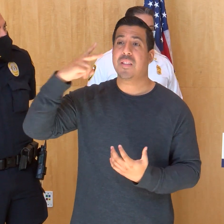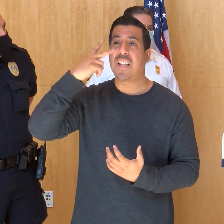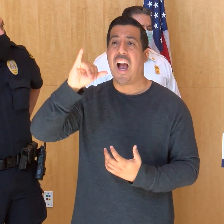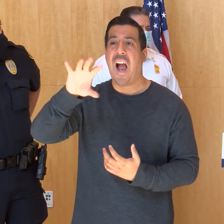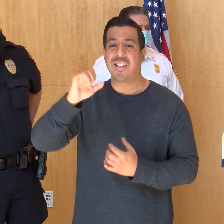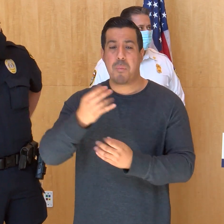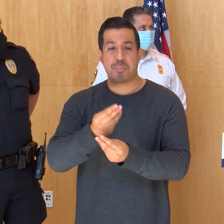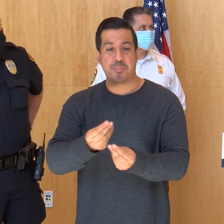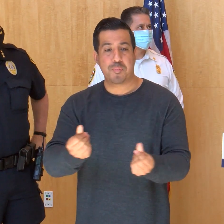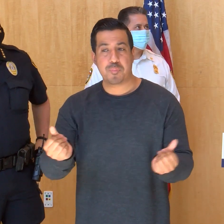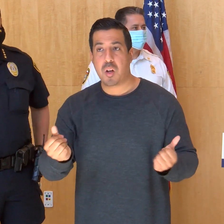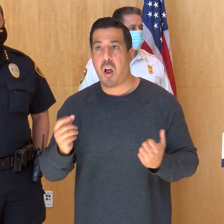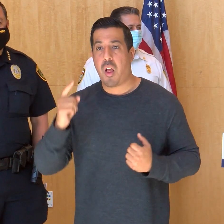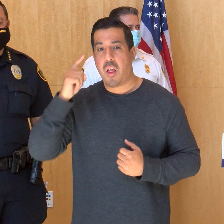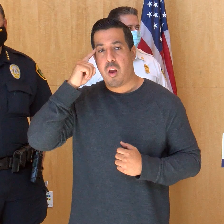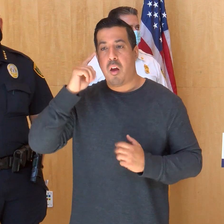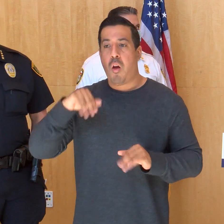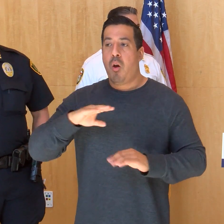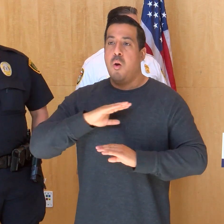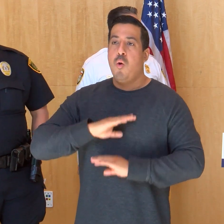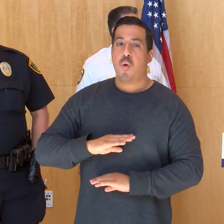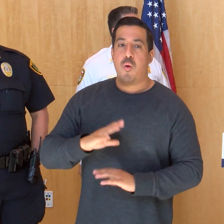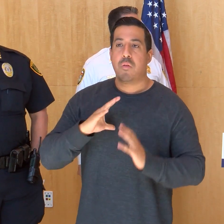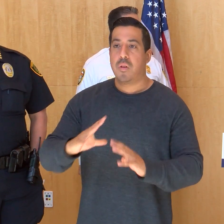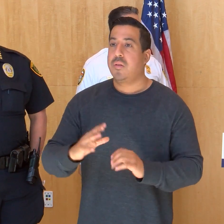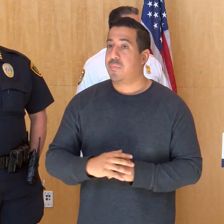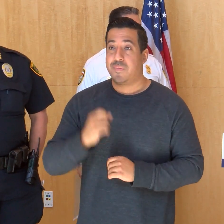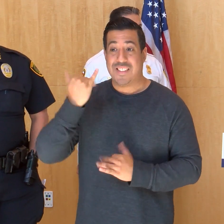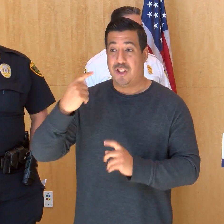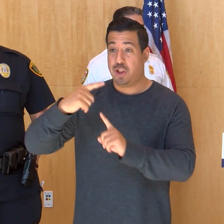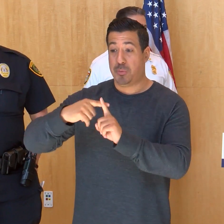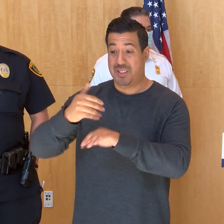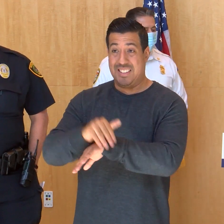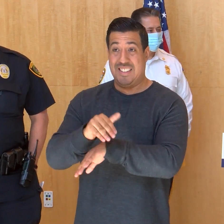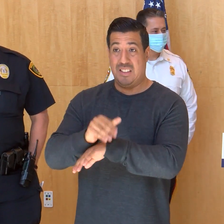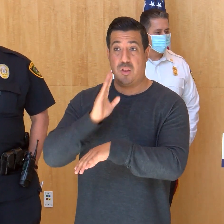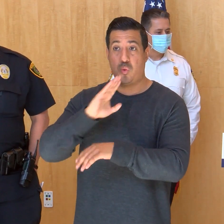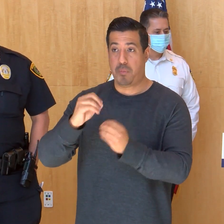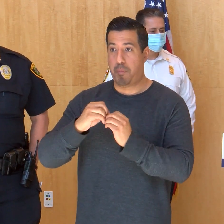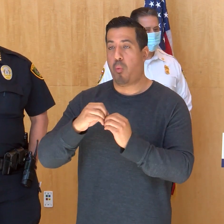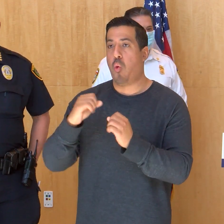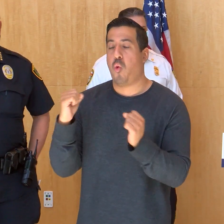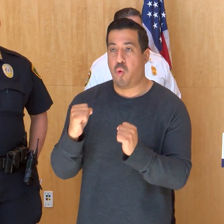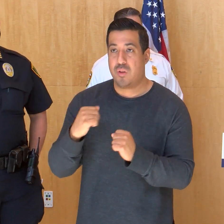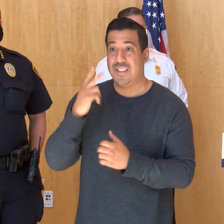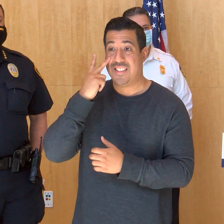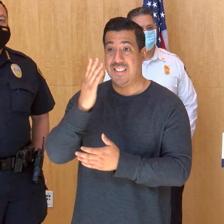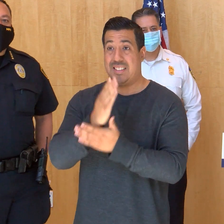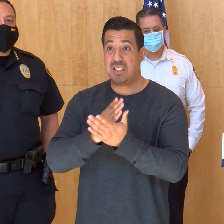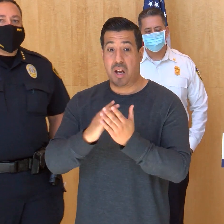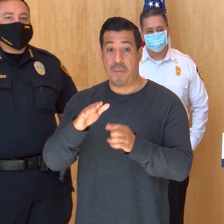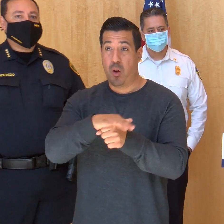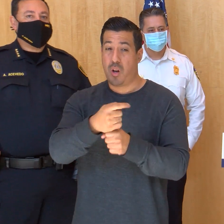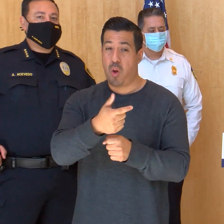melt off lull us into a sense of security. As the temperatures drop off tonight, we will begin to see some of those areas where the roads